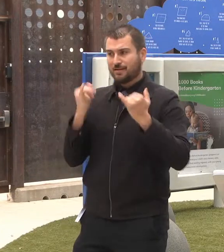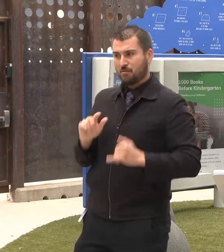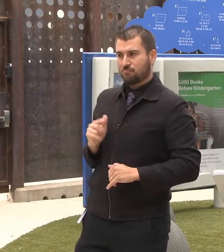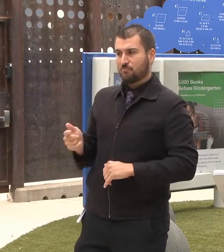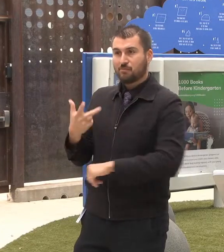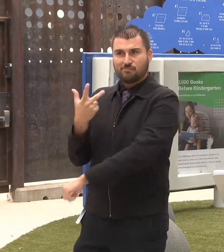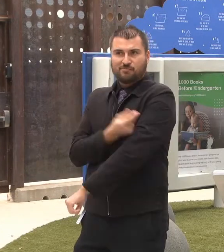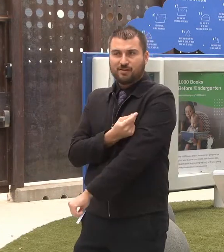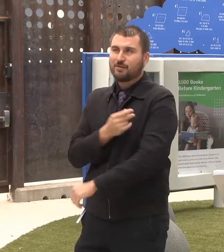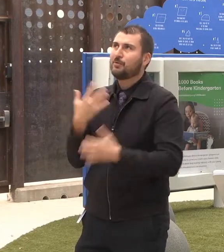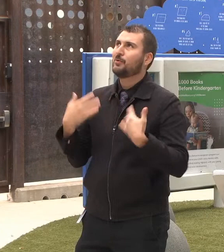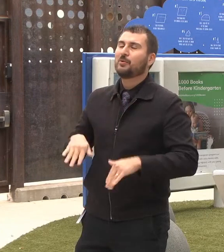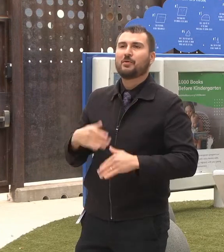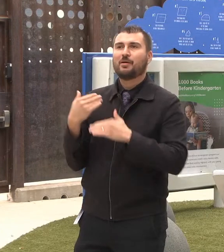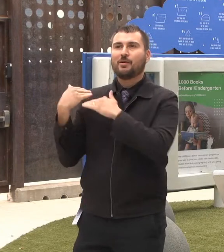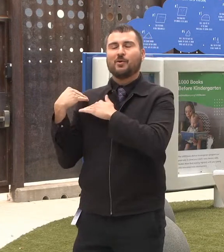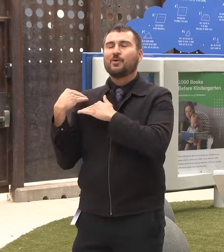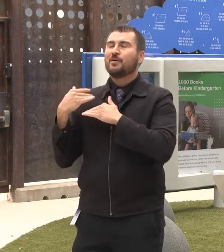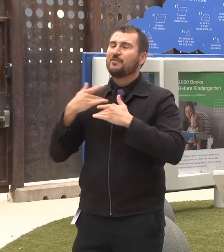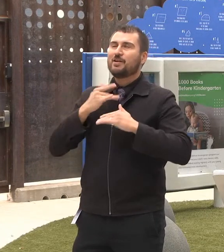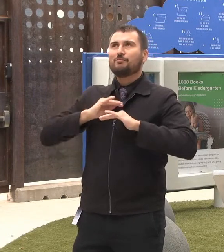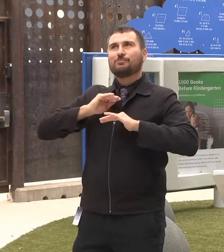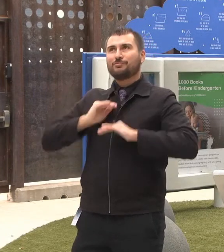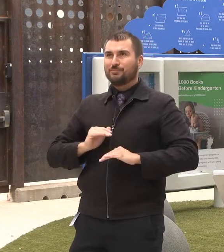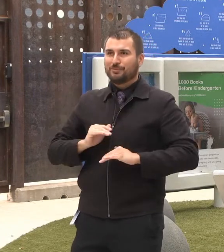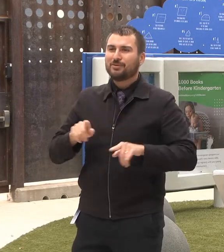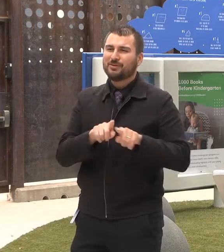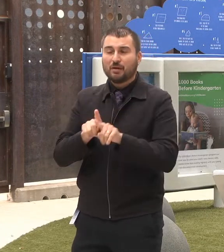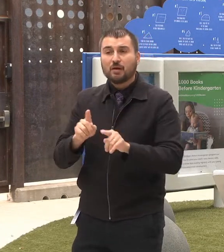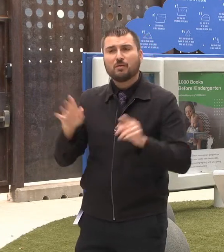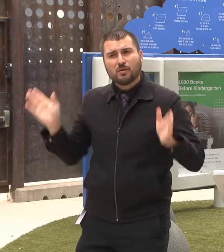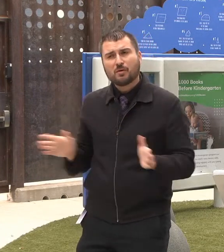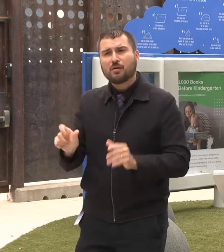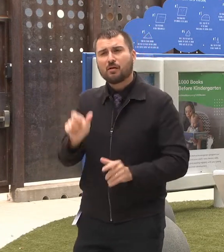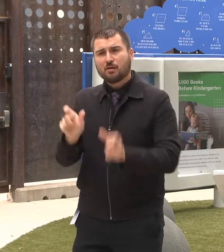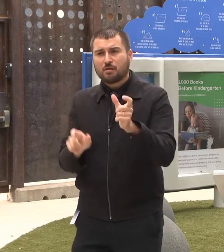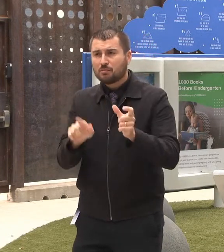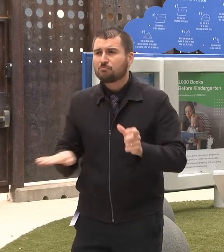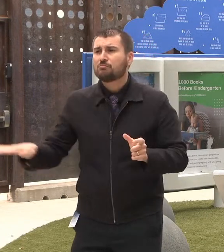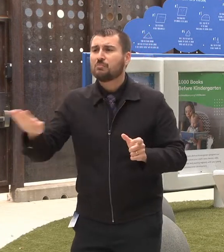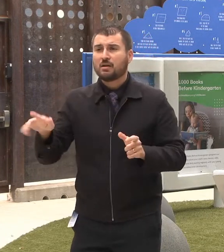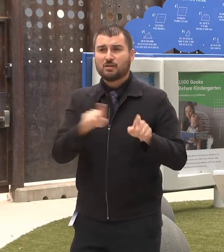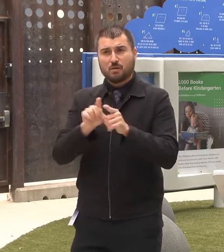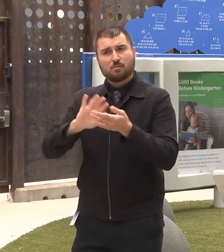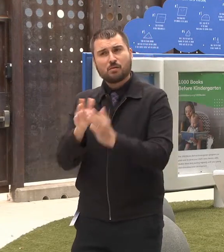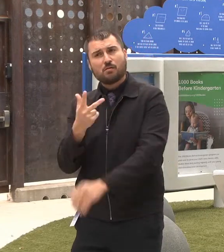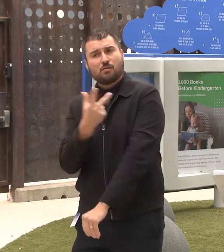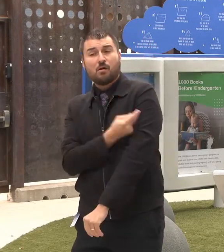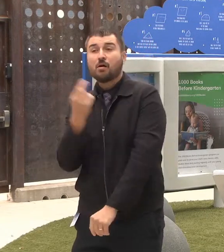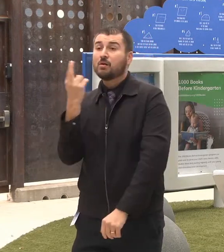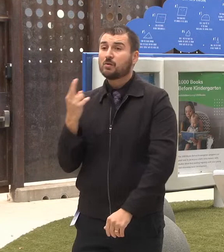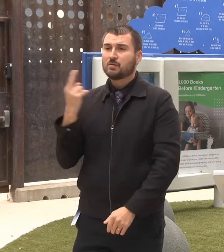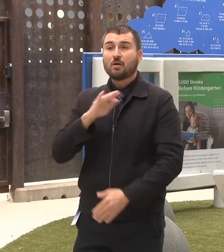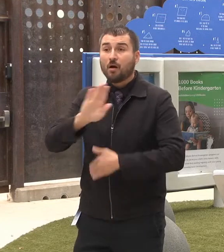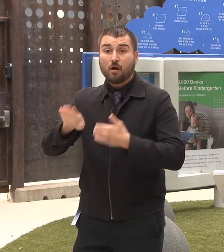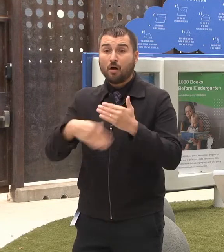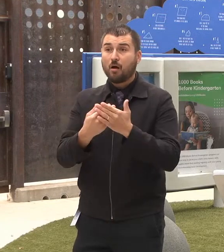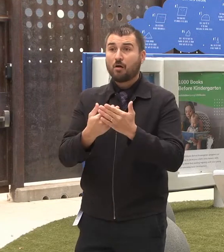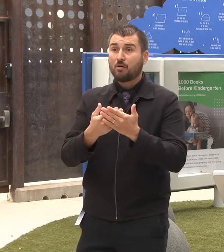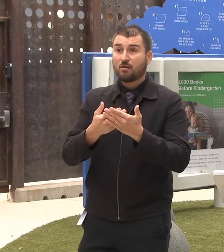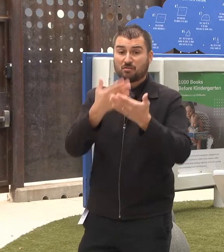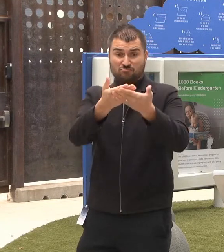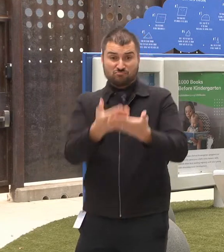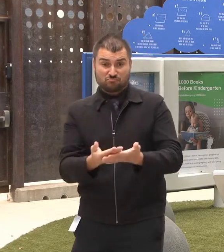be a huge burden off our shoulders, and we encourage other folks to also get vaccinated, because all the science has shown